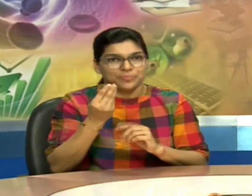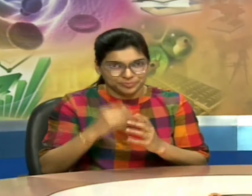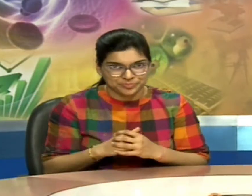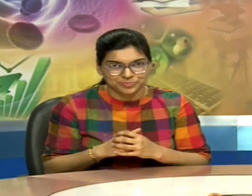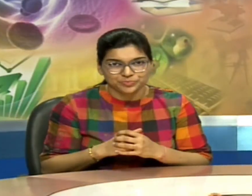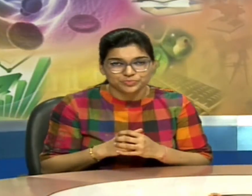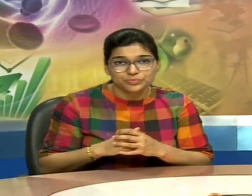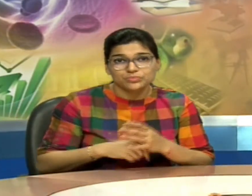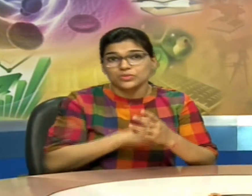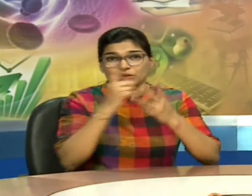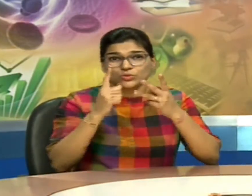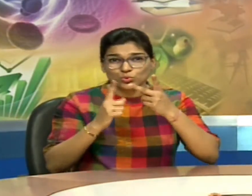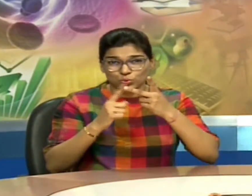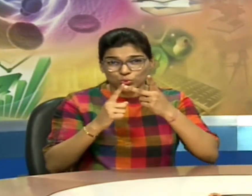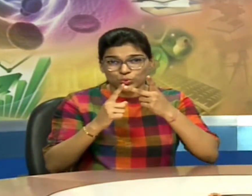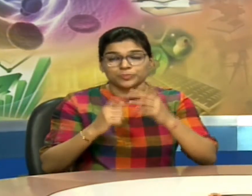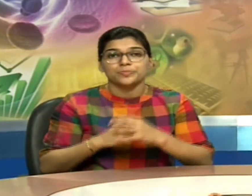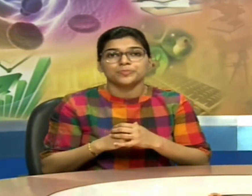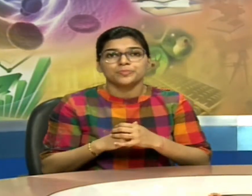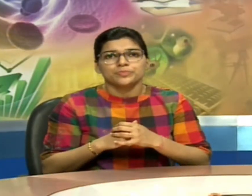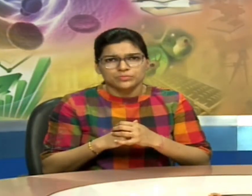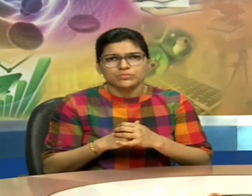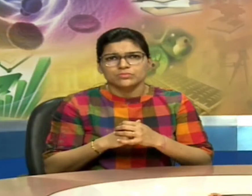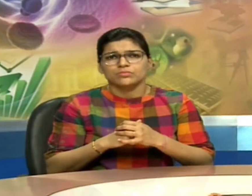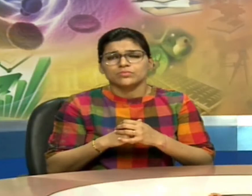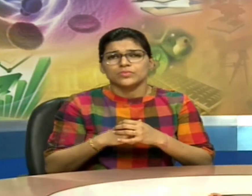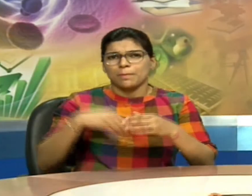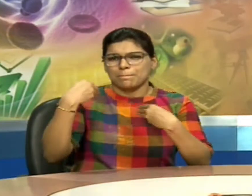So, this is a better way.